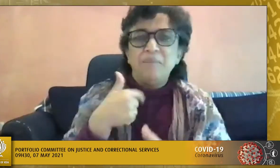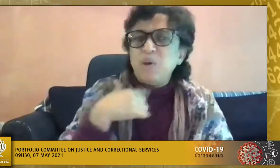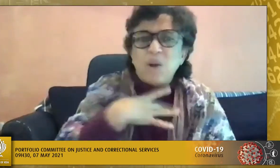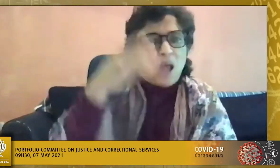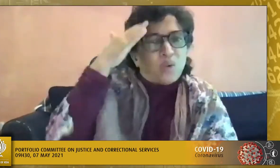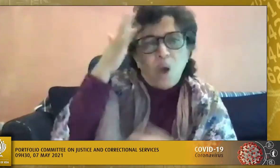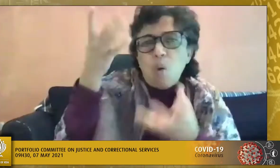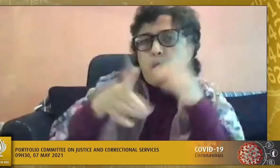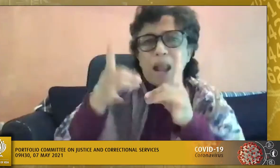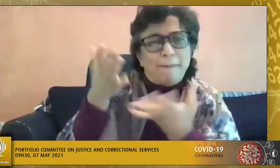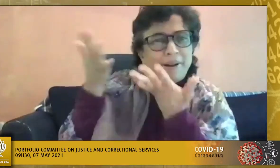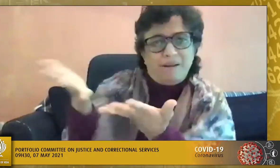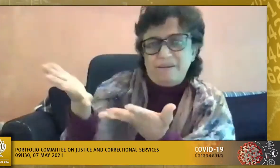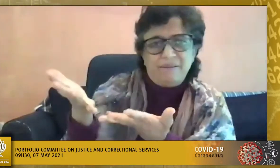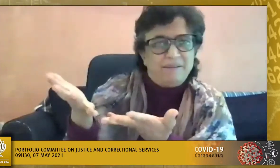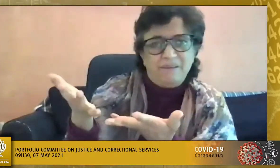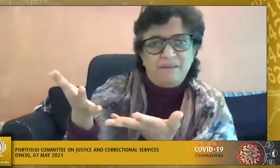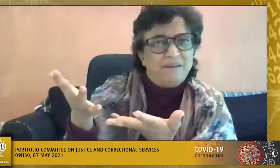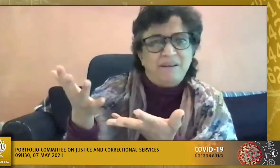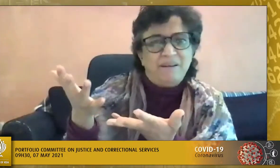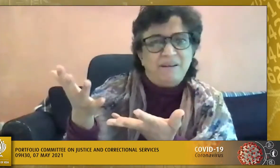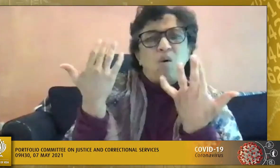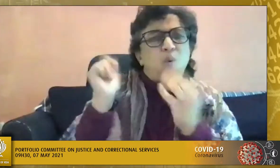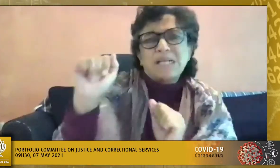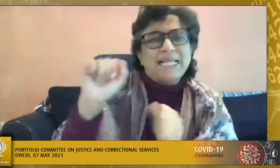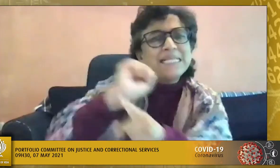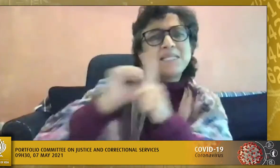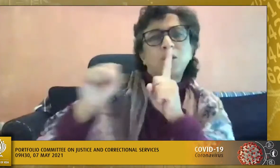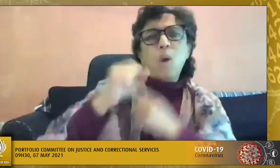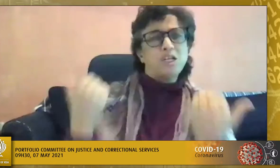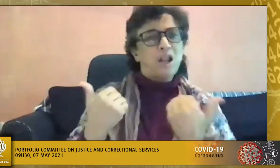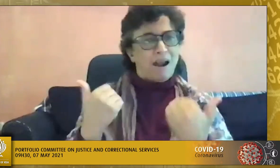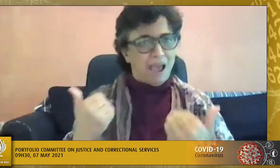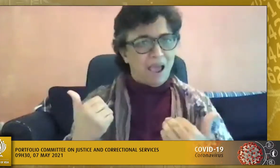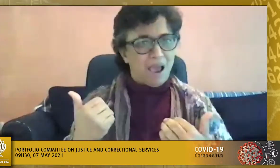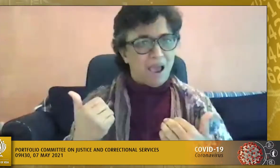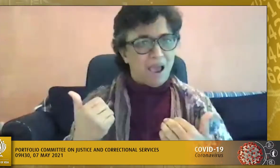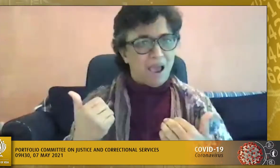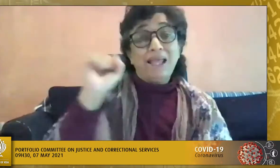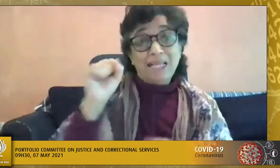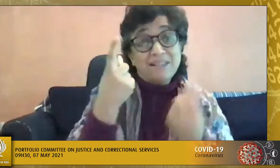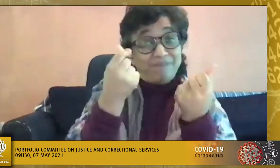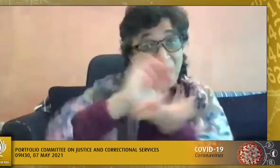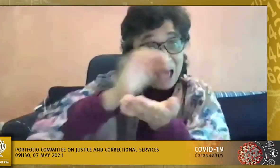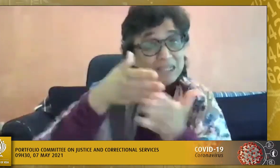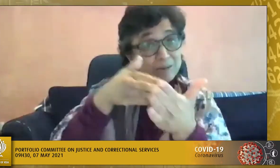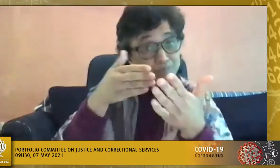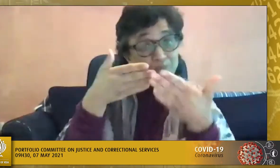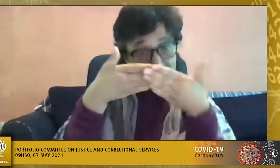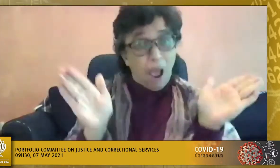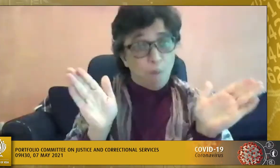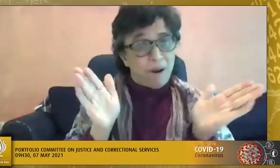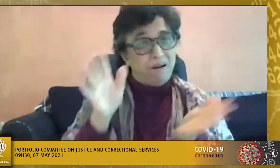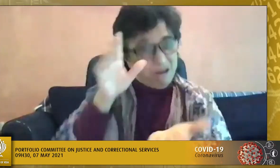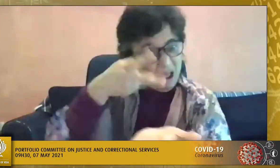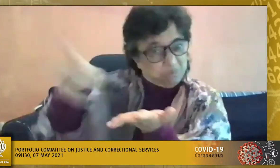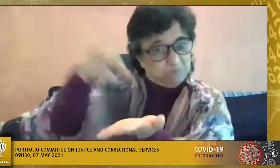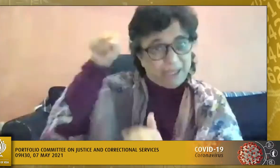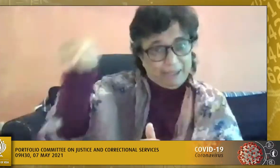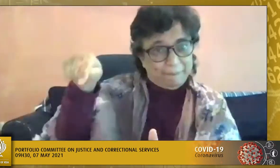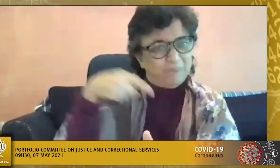master's office you know I would like to know what happened with that particular case what is the situation now